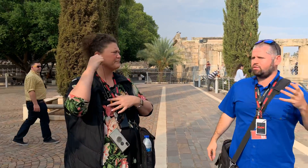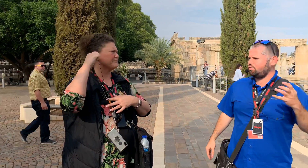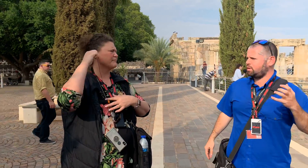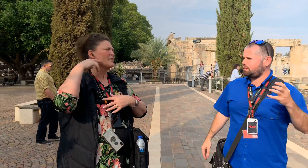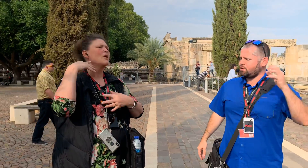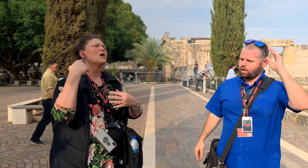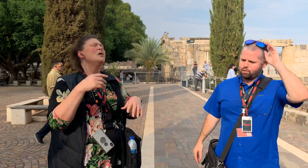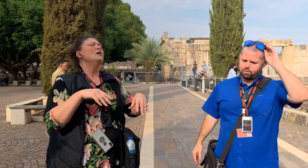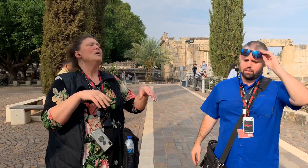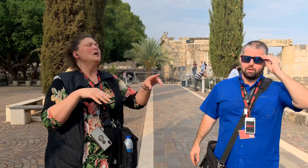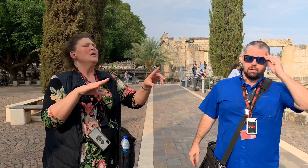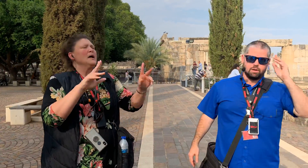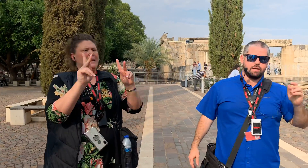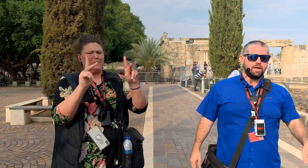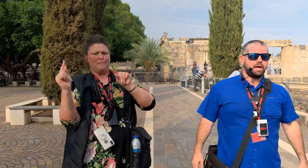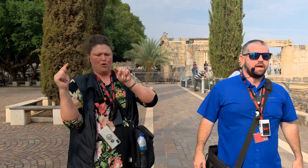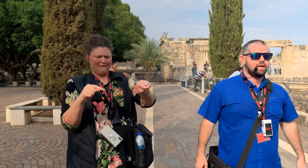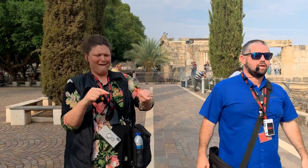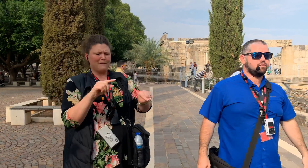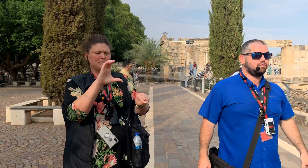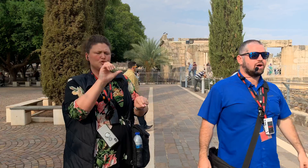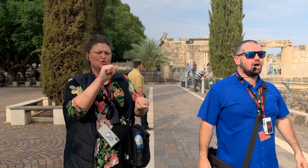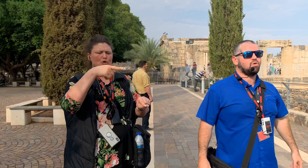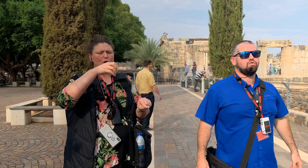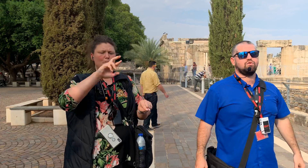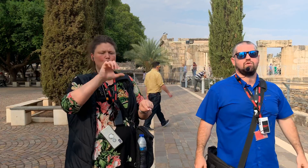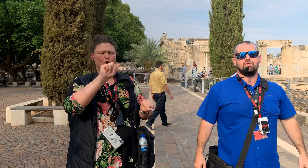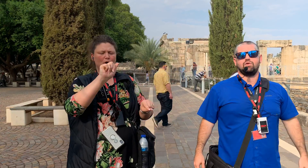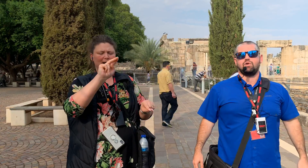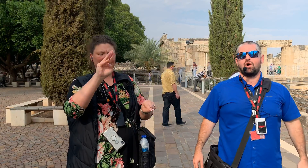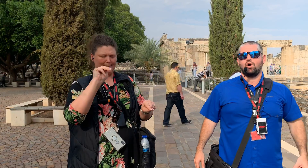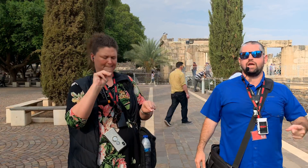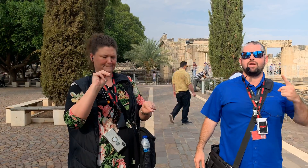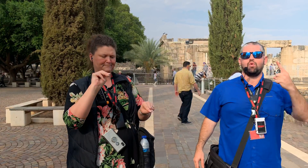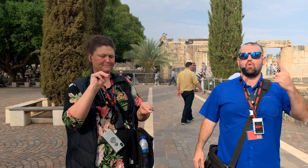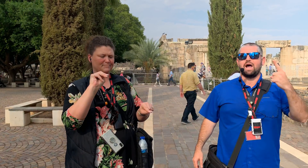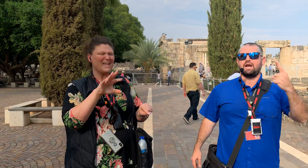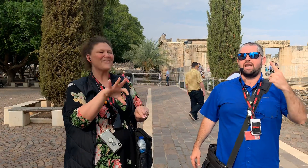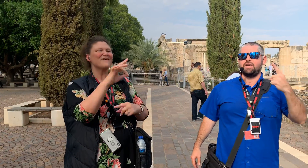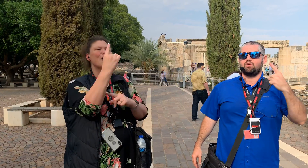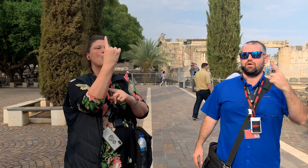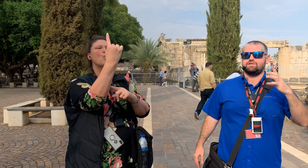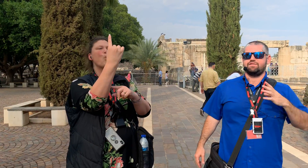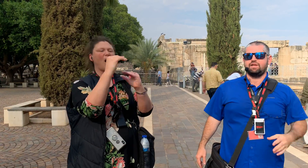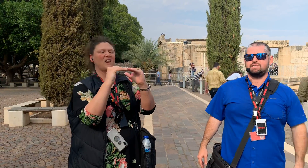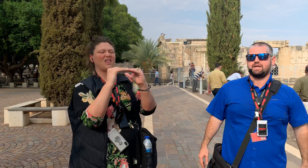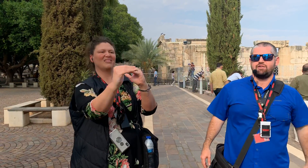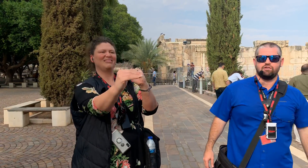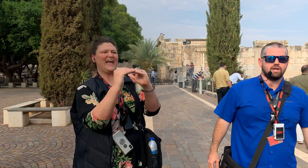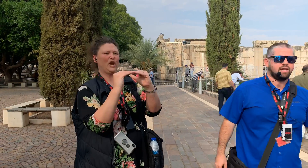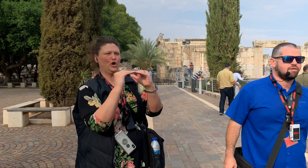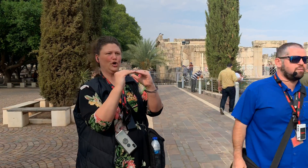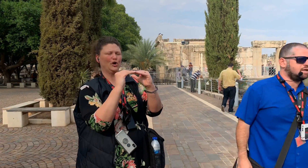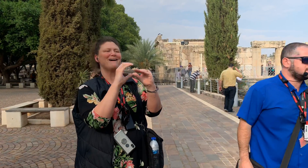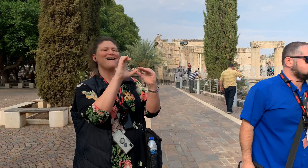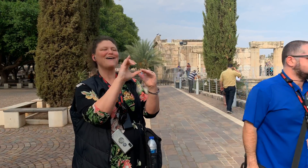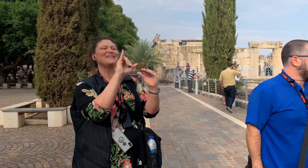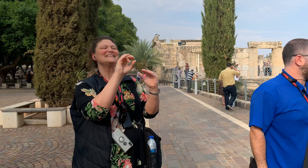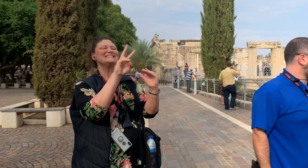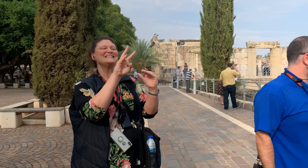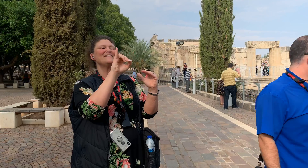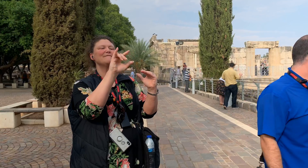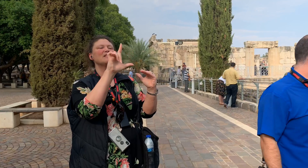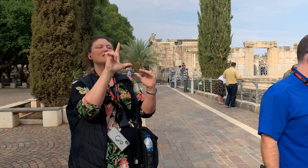came here to Capernaum, they found only one layer of civilization, and that